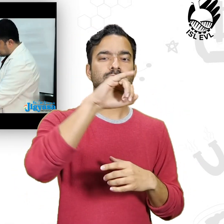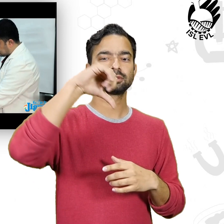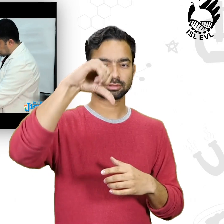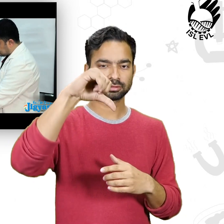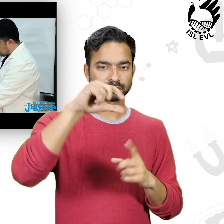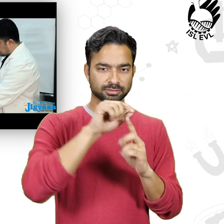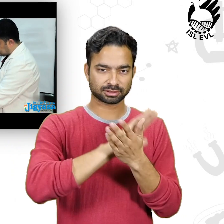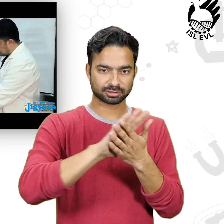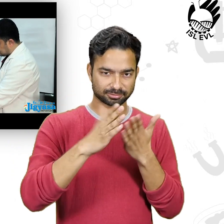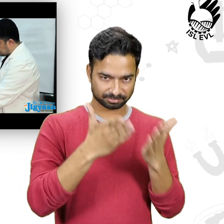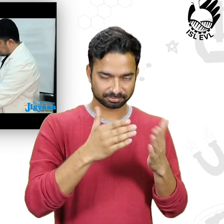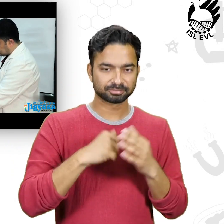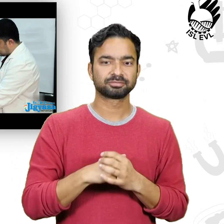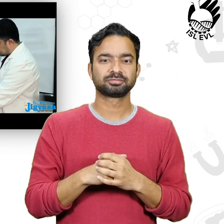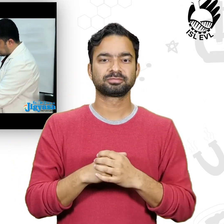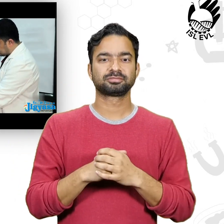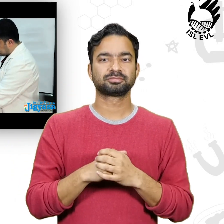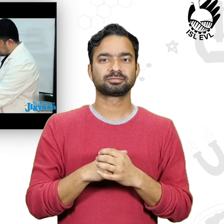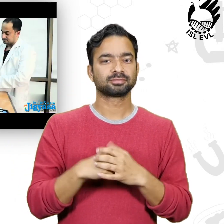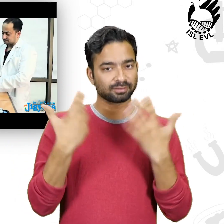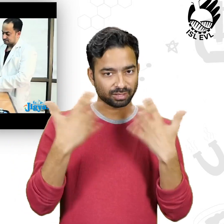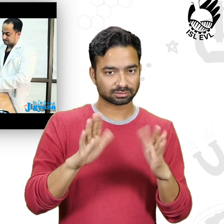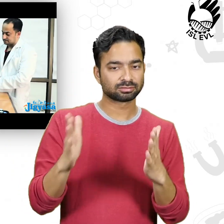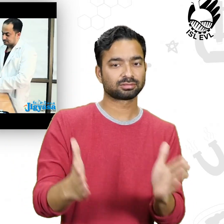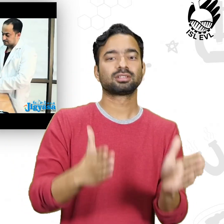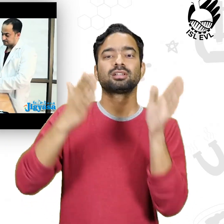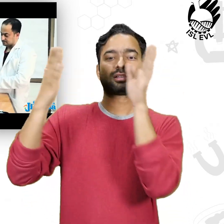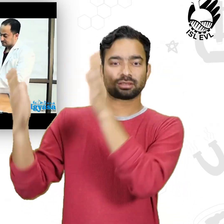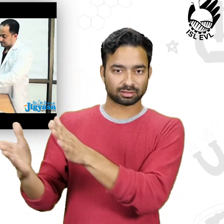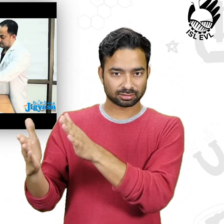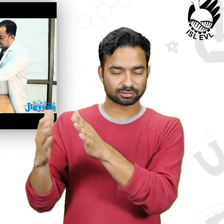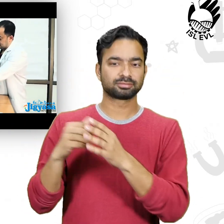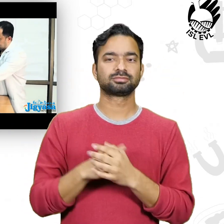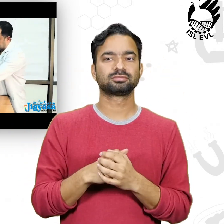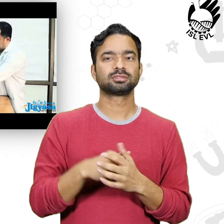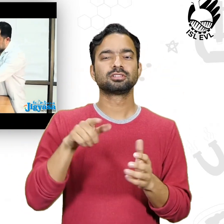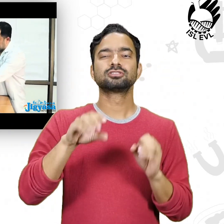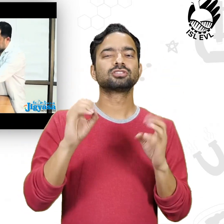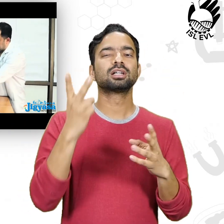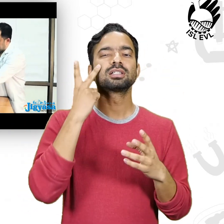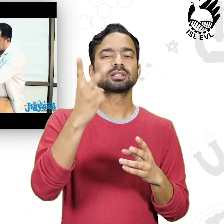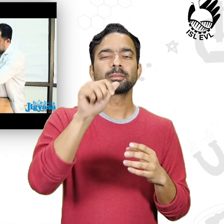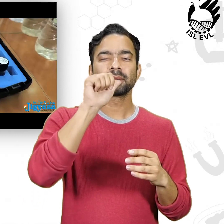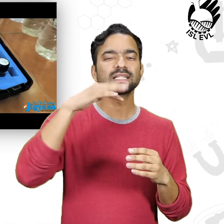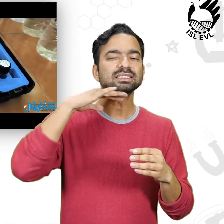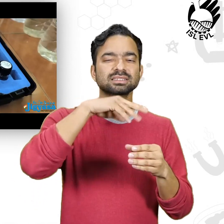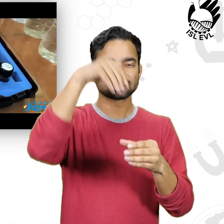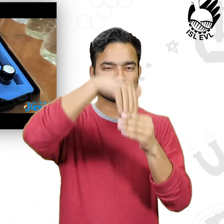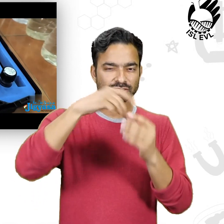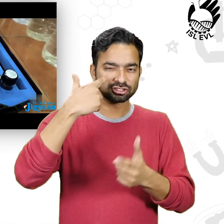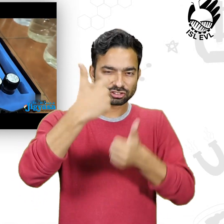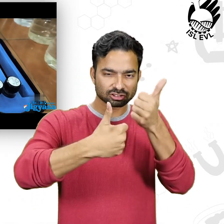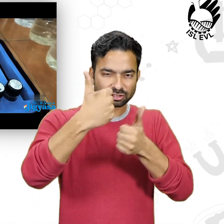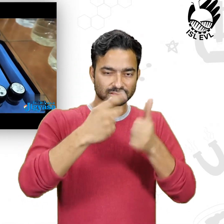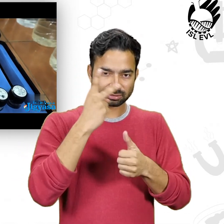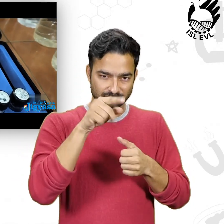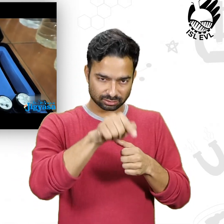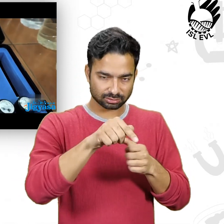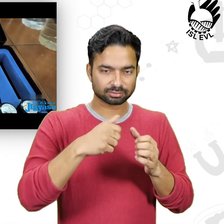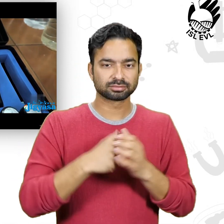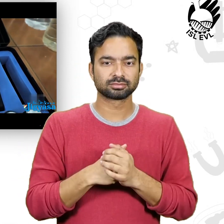is 6.69. Going to the next parameter, we are now going to